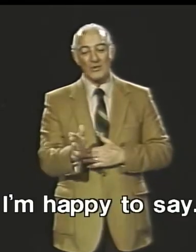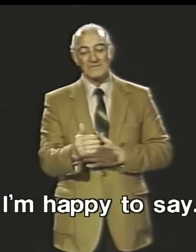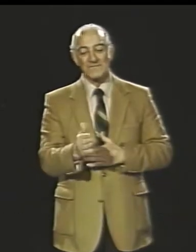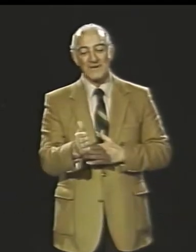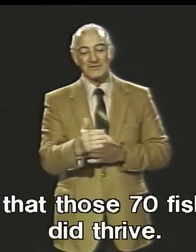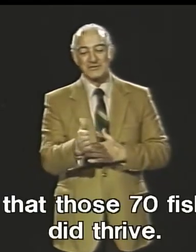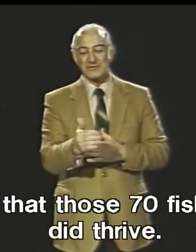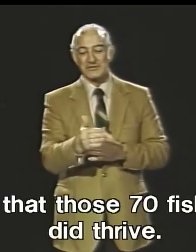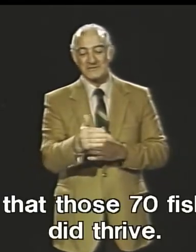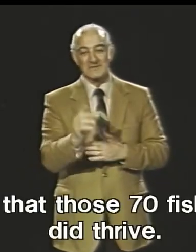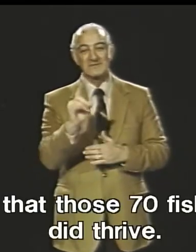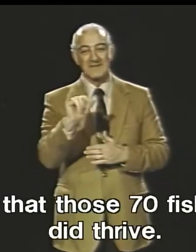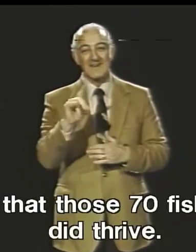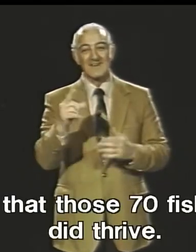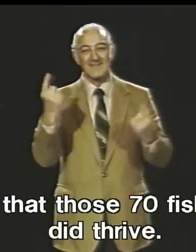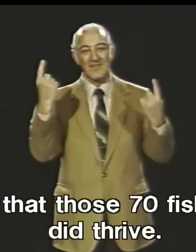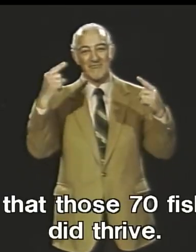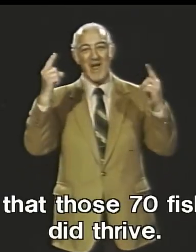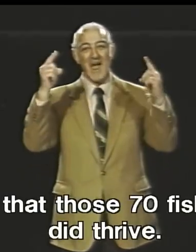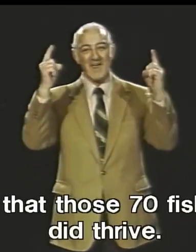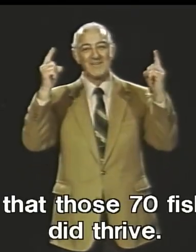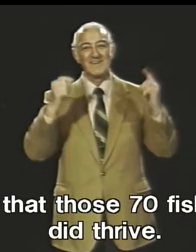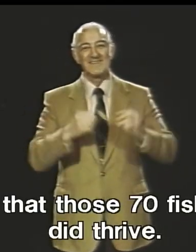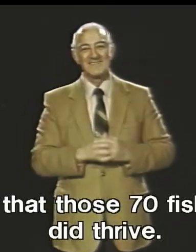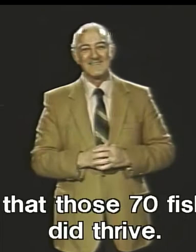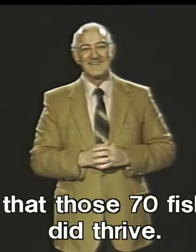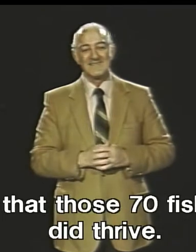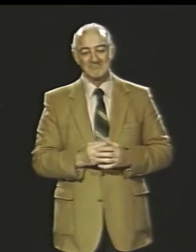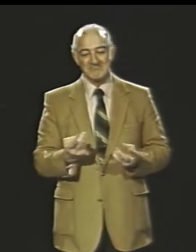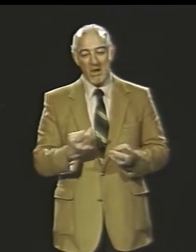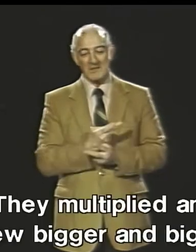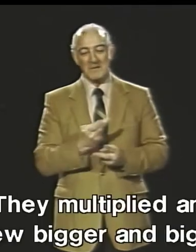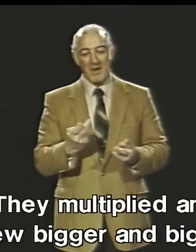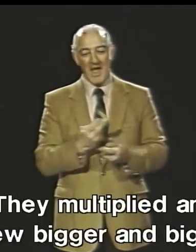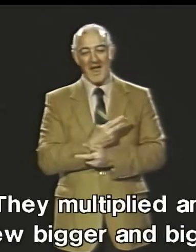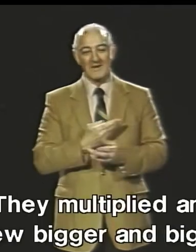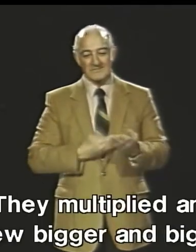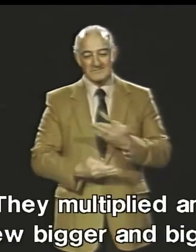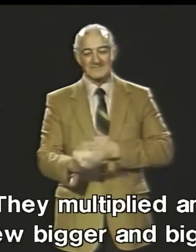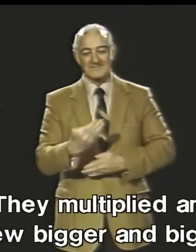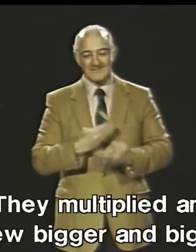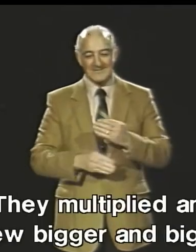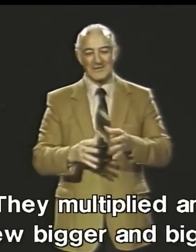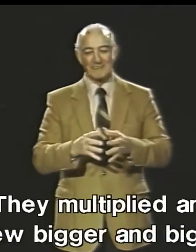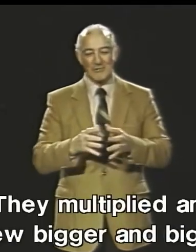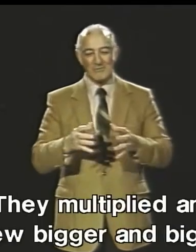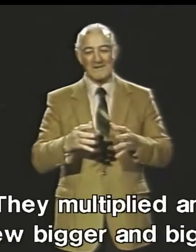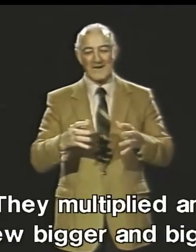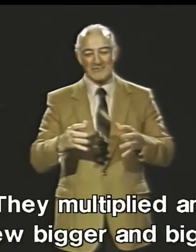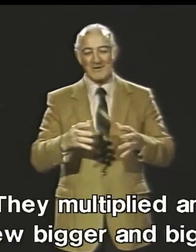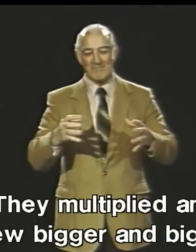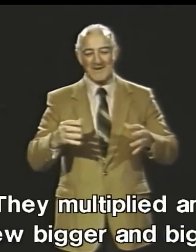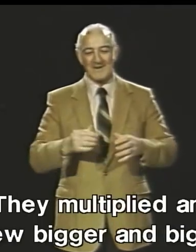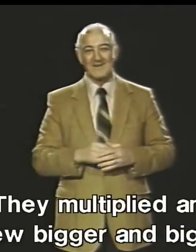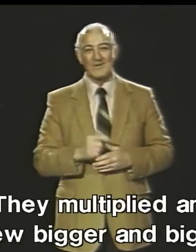that those small fish did thrive. They multiplied and grew bigger and bigger and